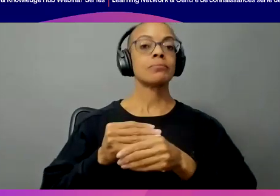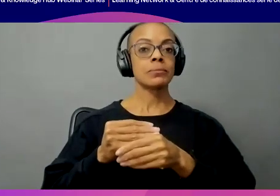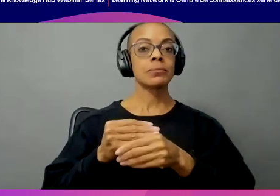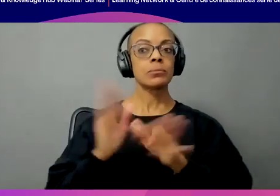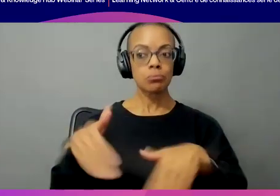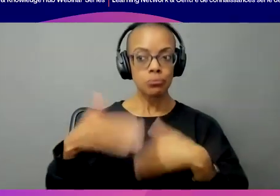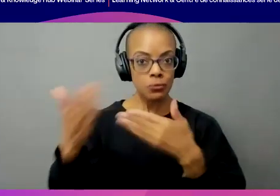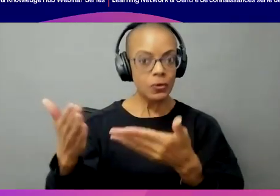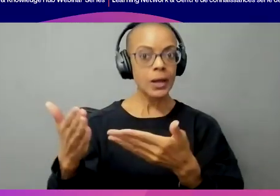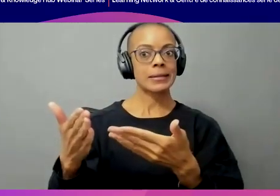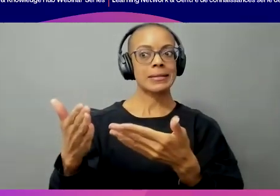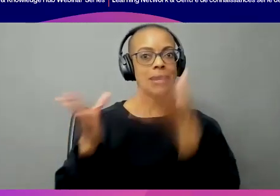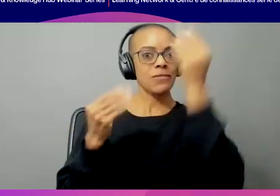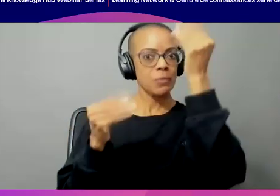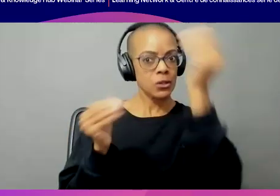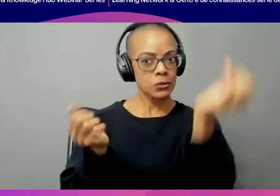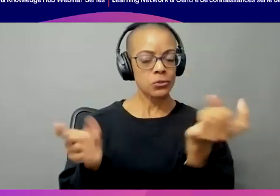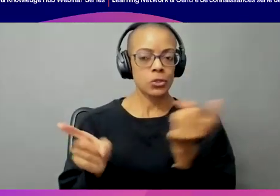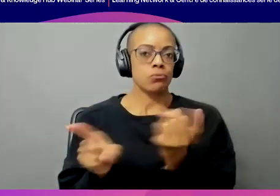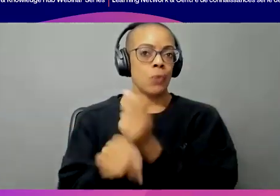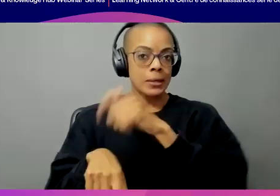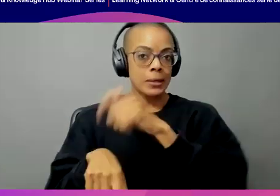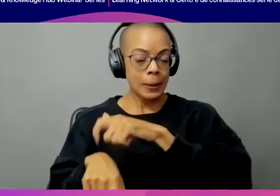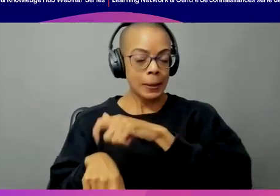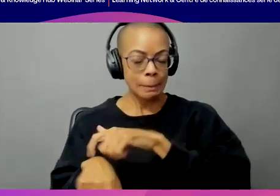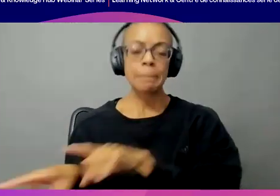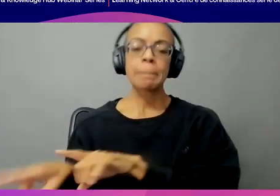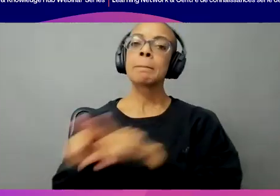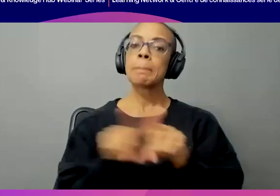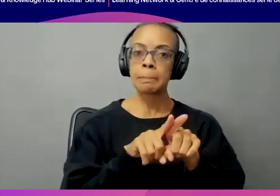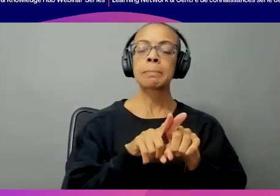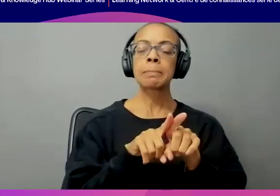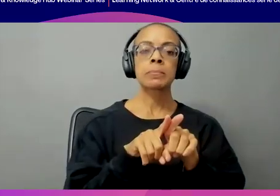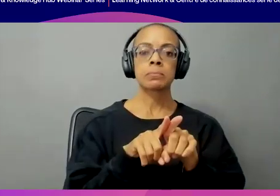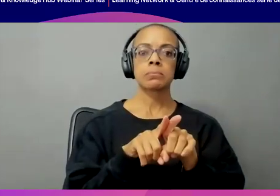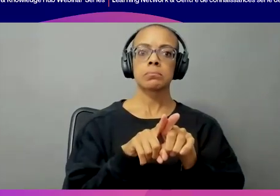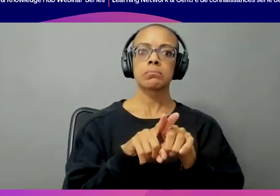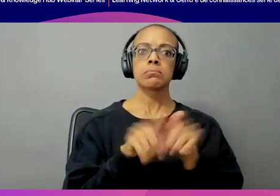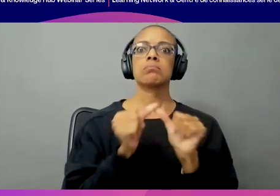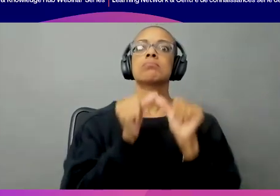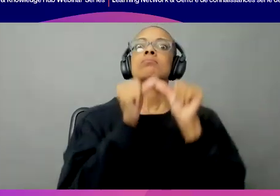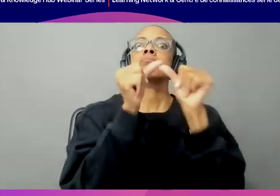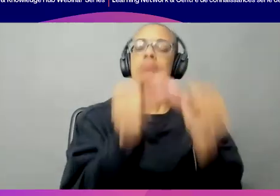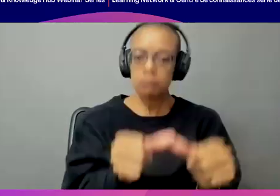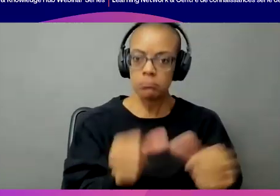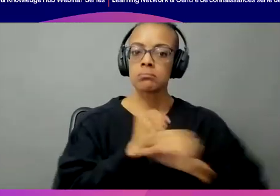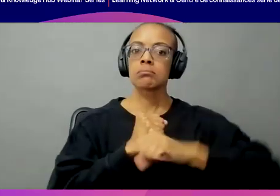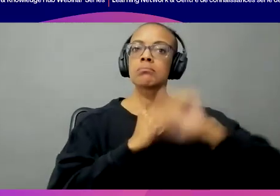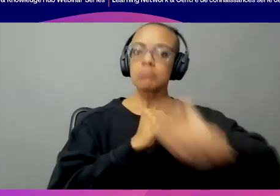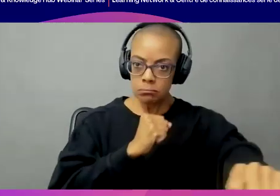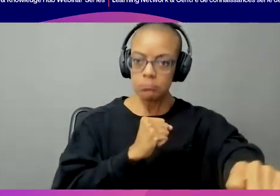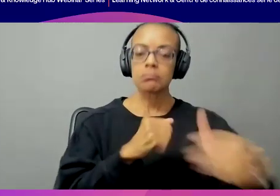providing just-in-time information. We also thinking about meeting a long-standing unmet need,